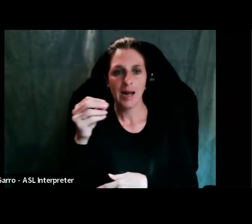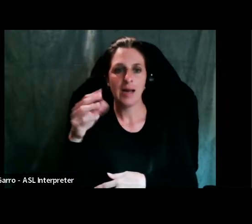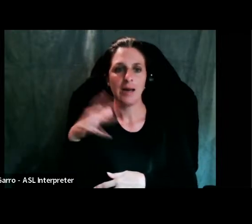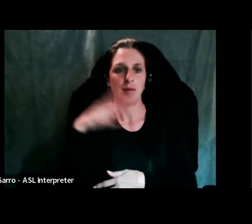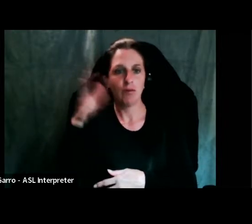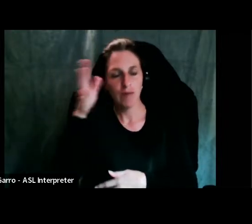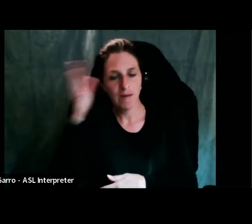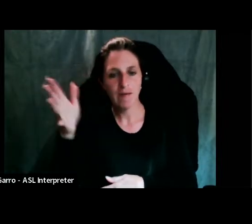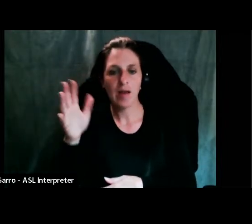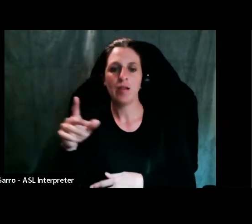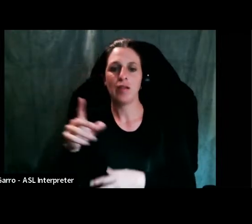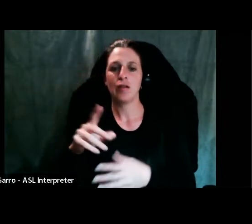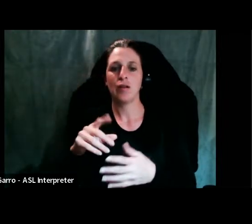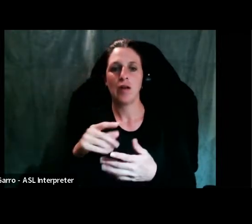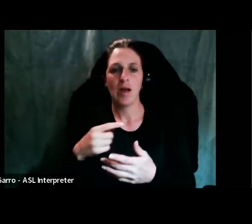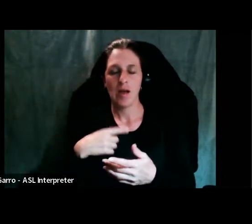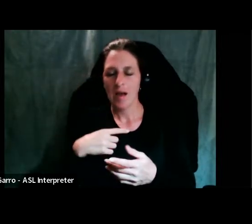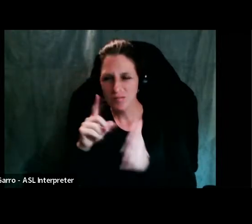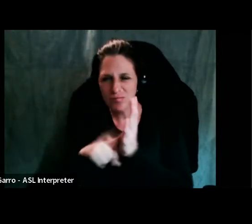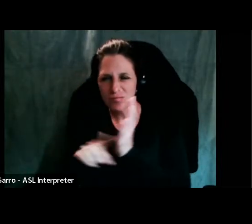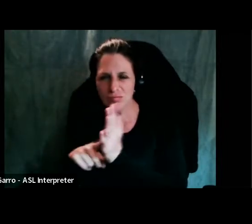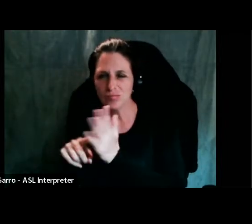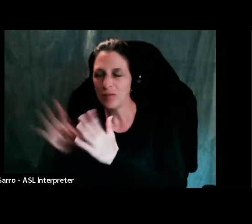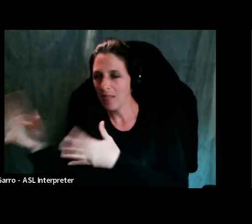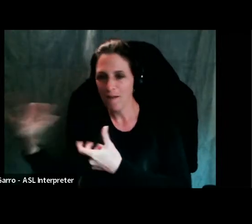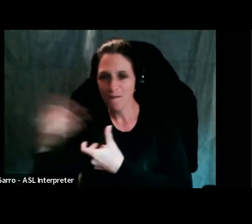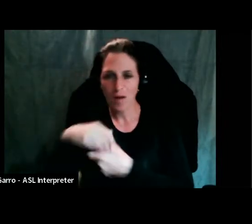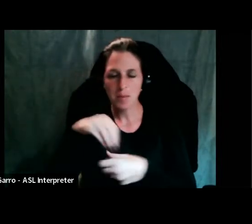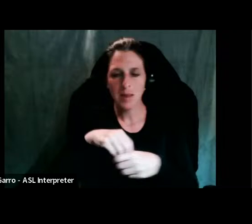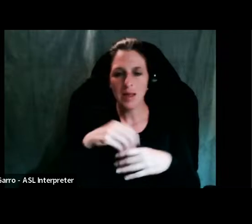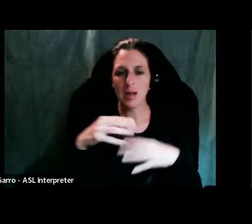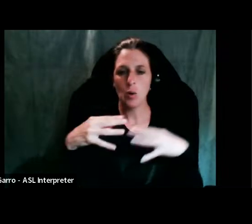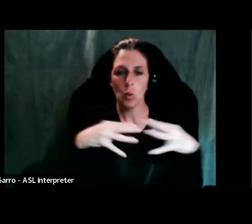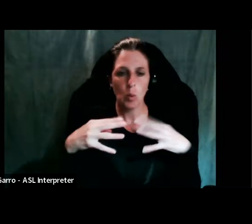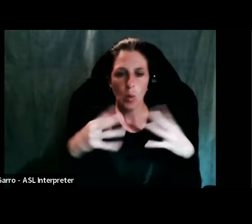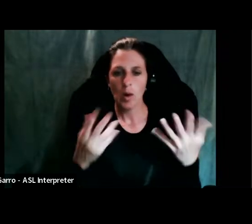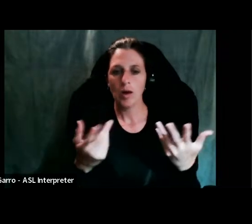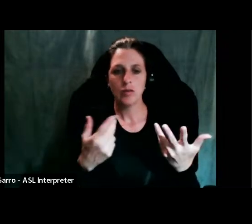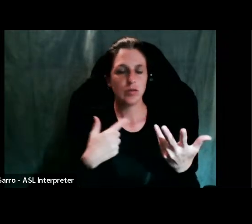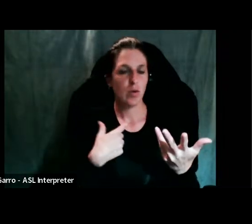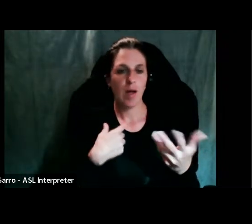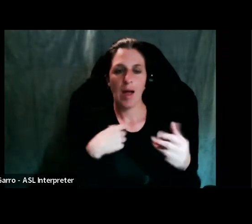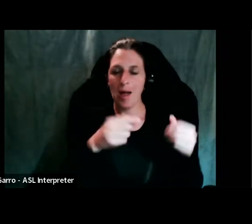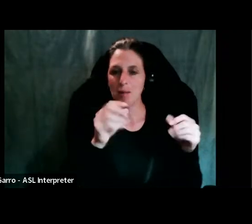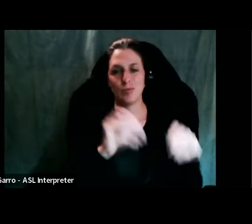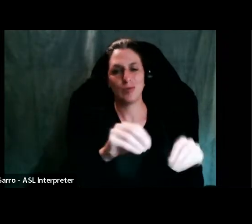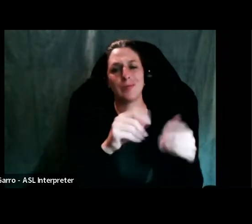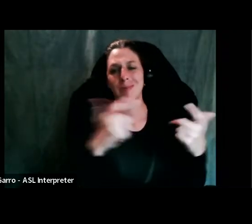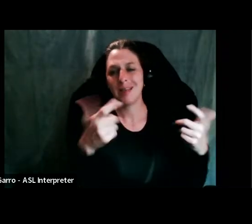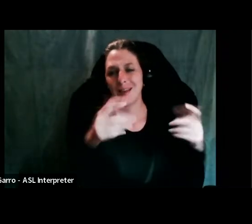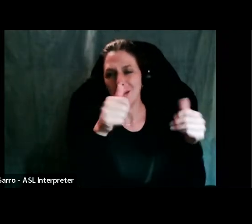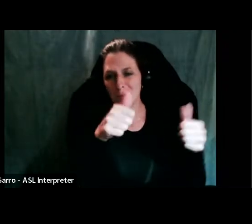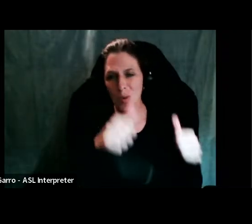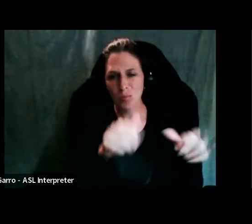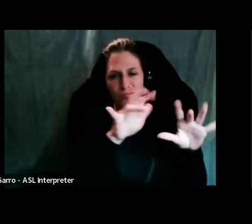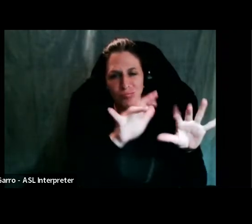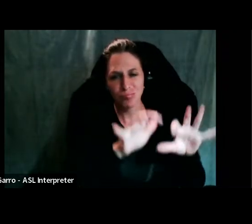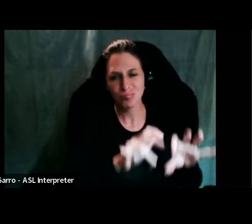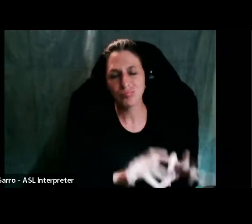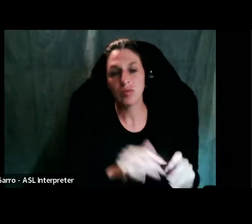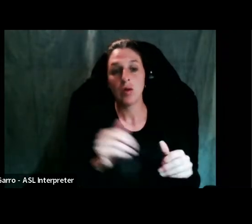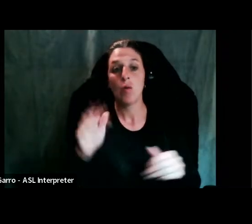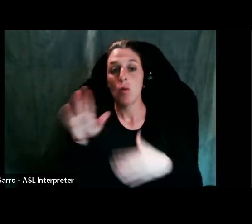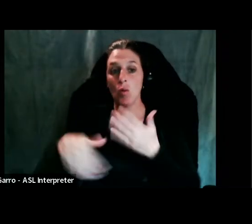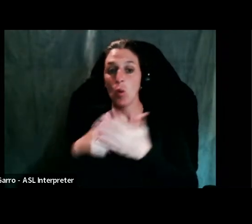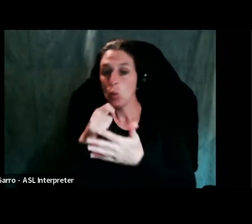dad and some of the research that I'm doing. But it's those that were involved in that conflict,